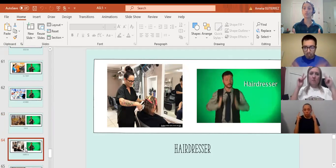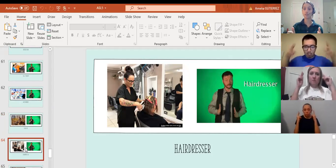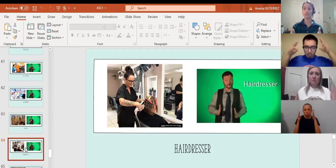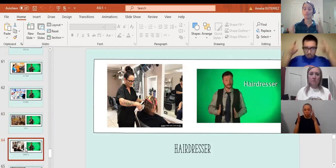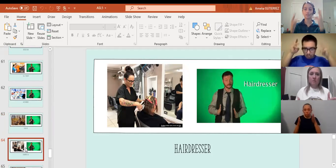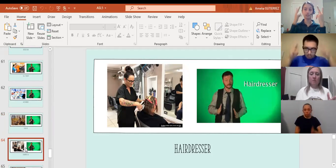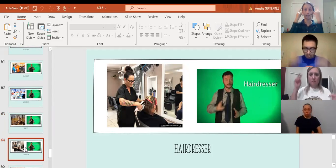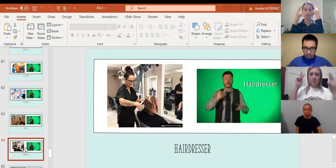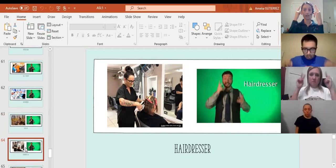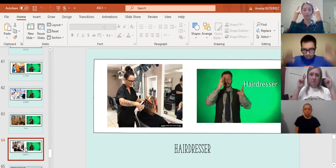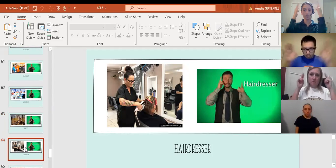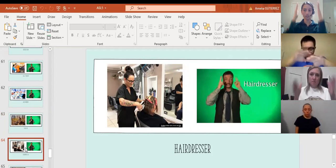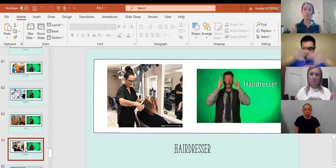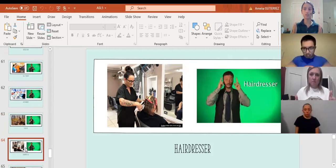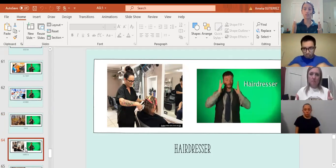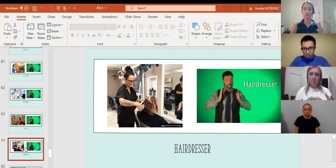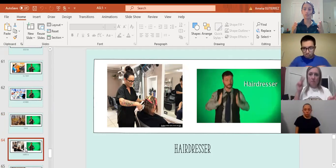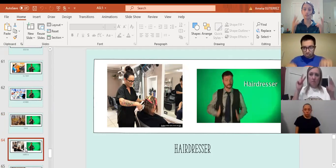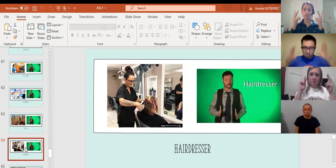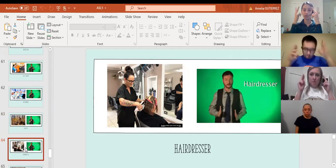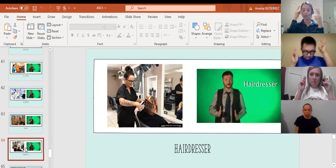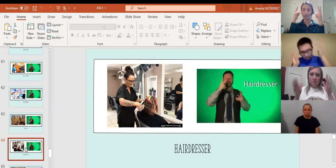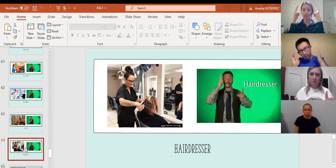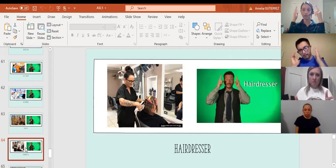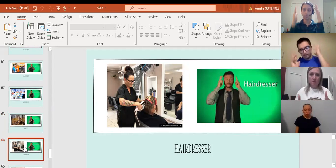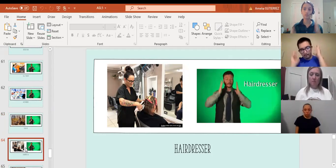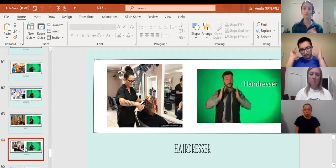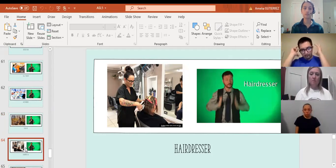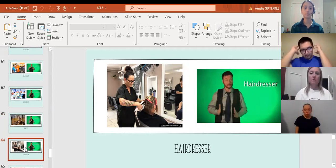And then person. Hairdresser.